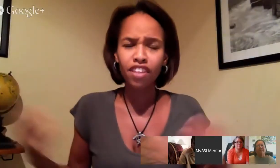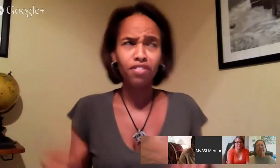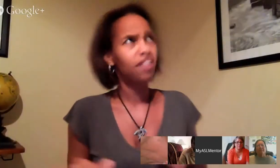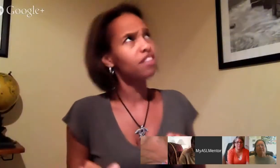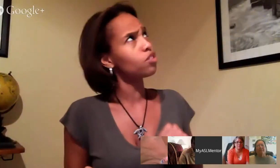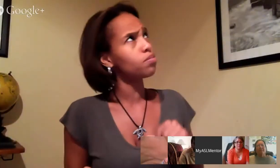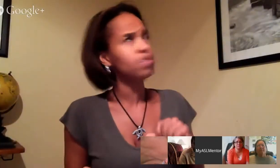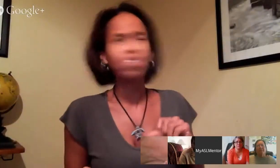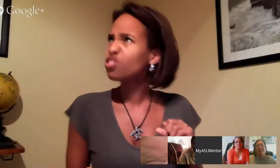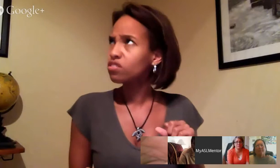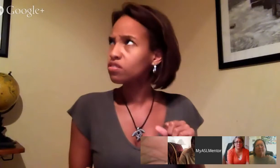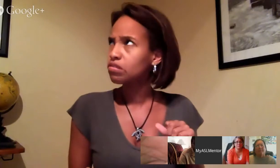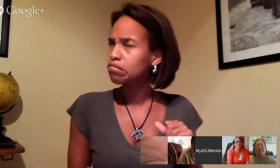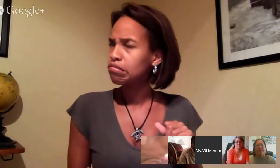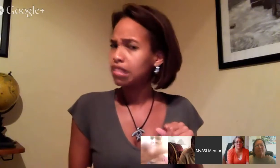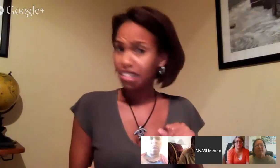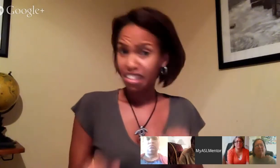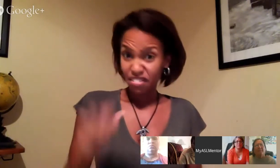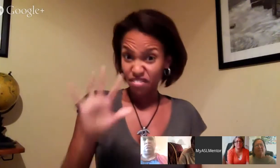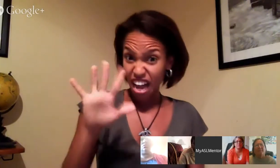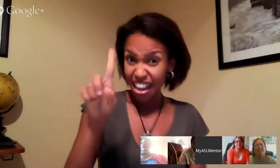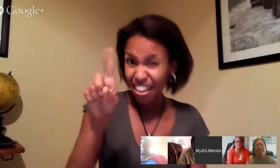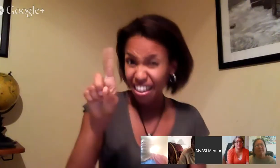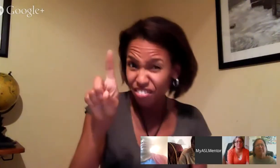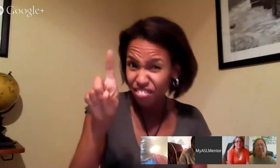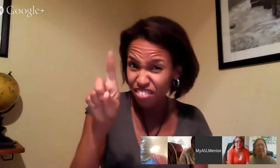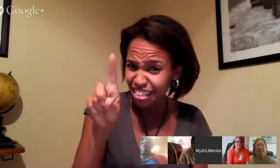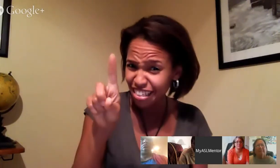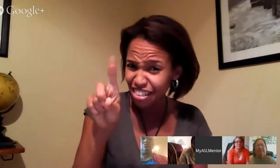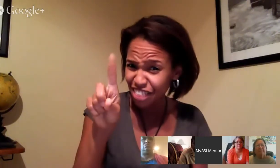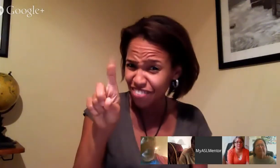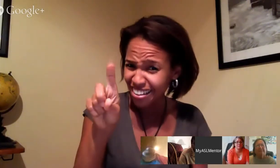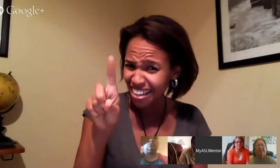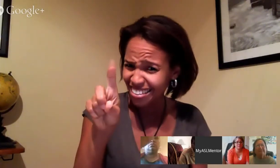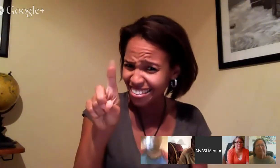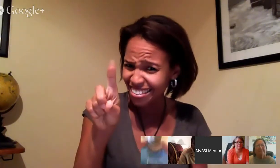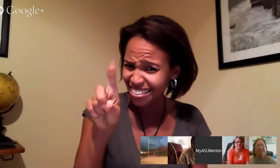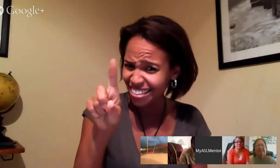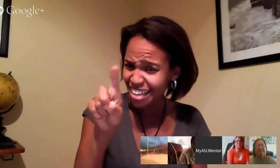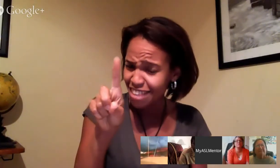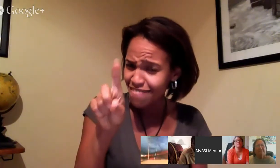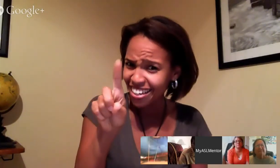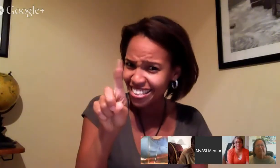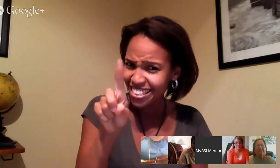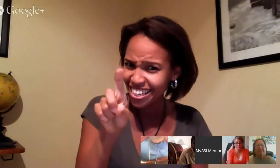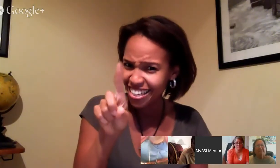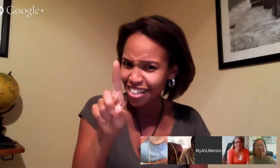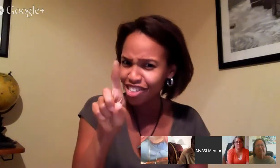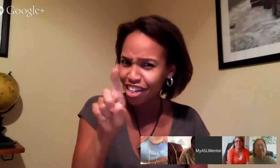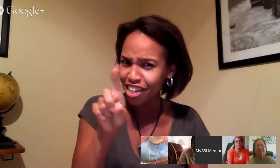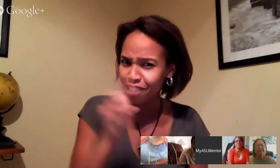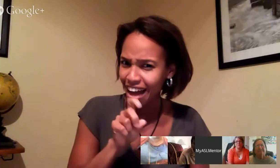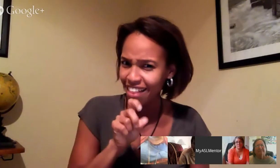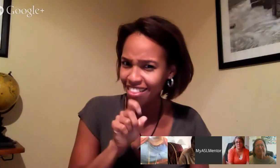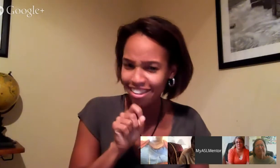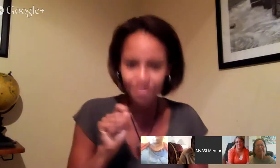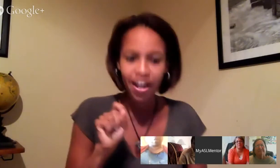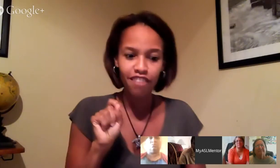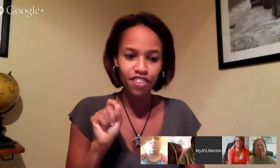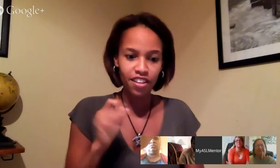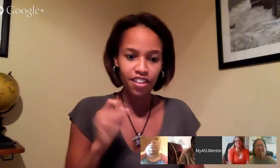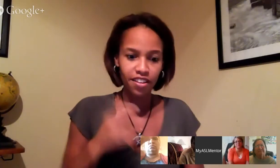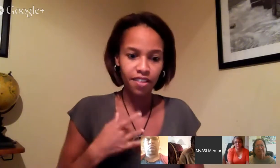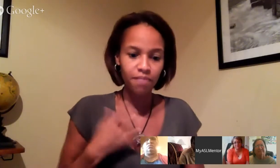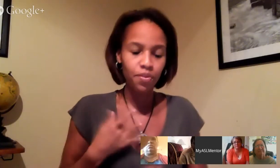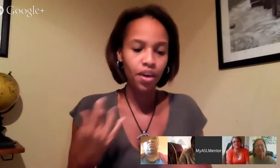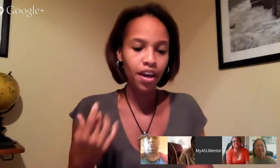And you're like, 4 plus 2, 5? Are you sure about that? Maybe it's like your math there, kind of